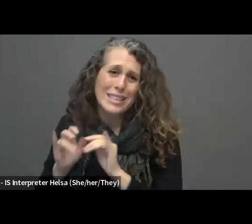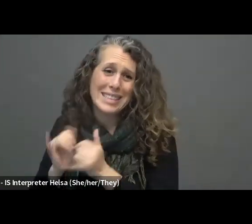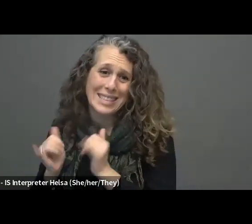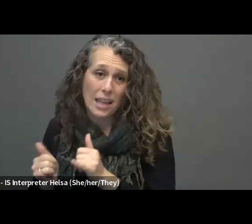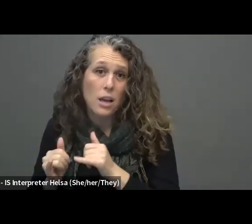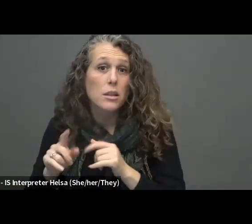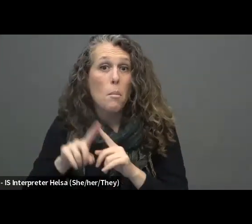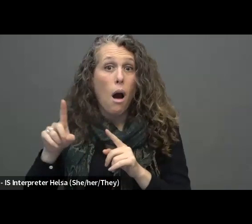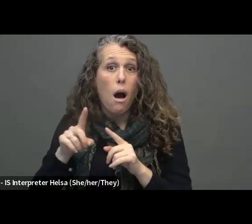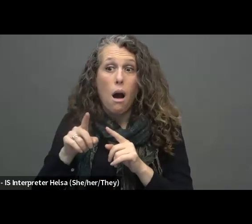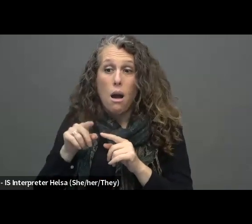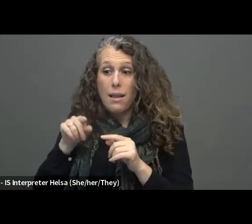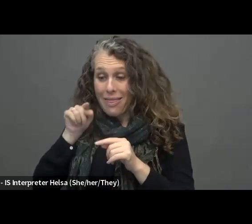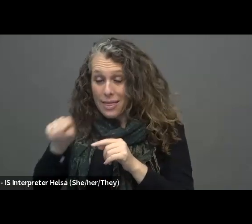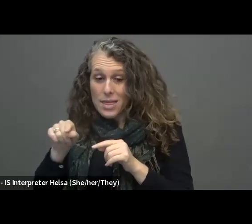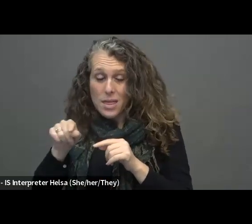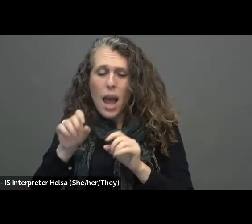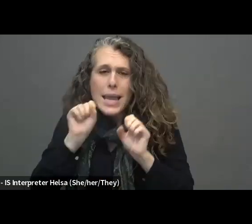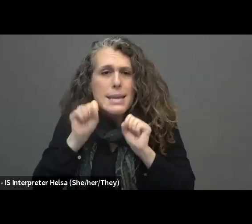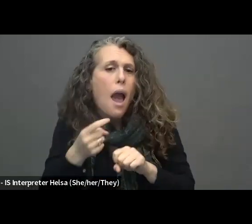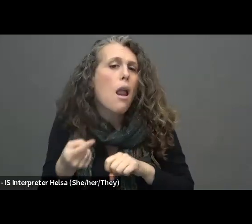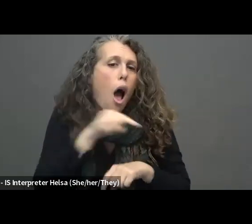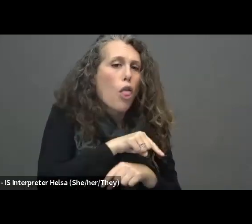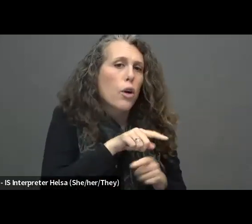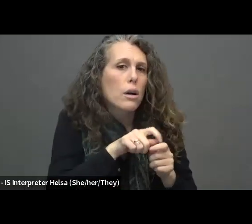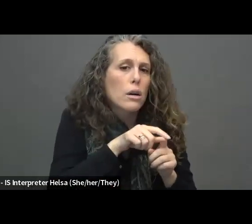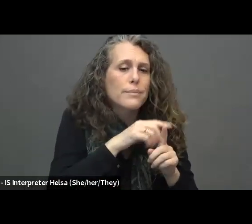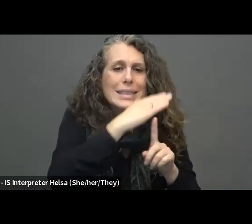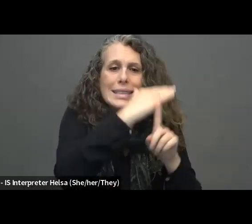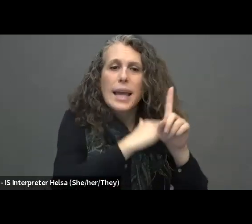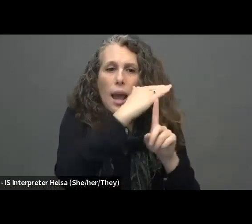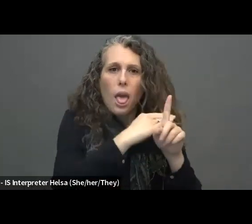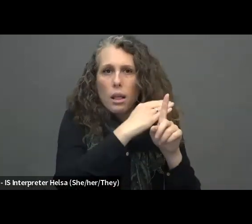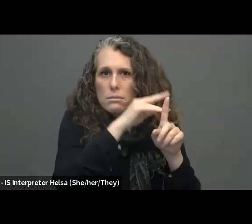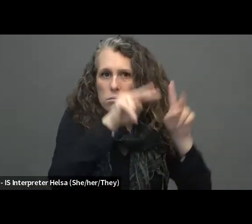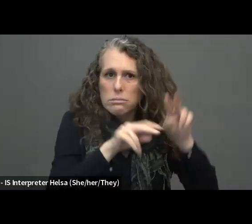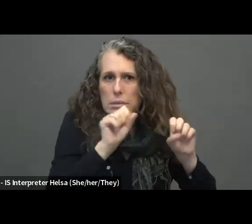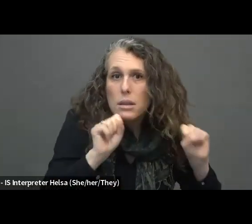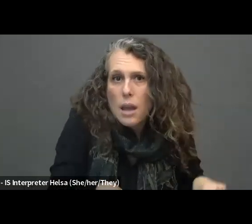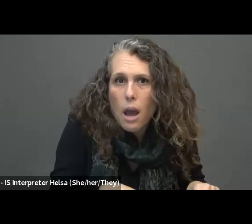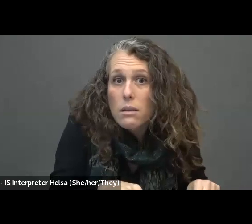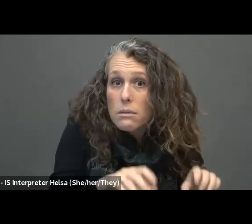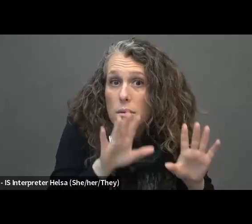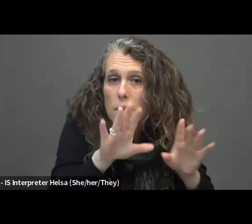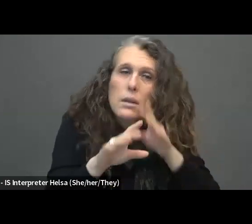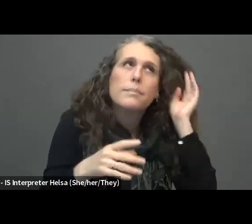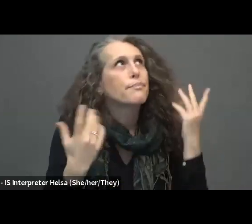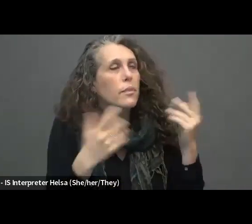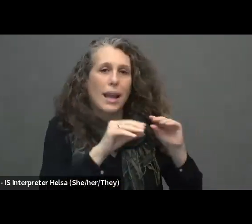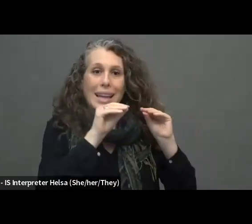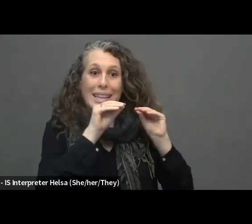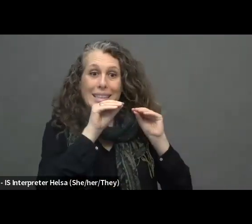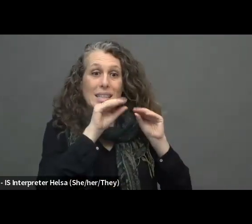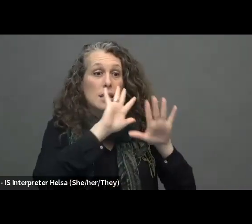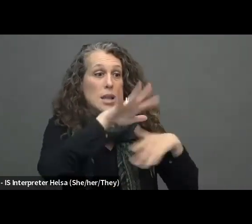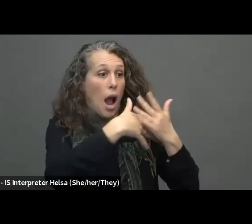to develop scales. For example, if you think about, you know, maybe sign language teacher language proficiency,